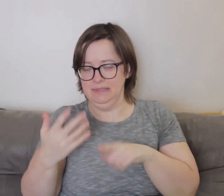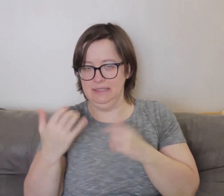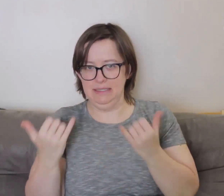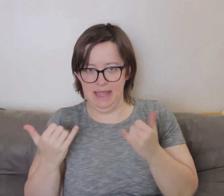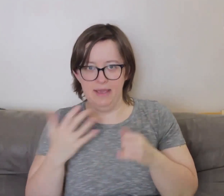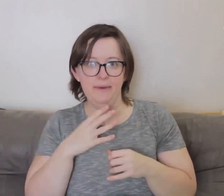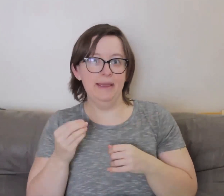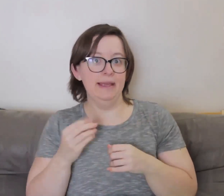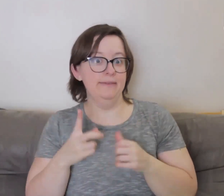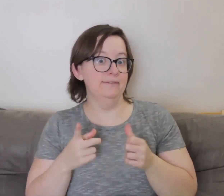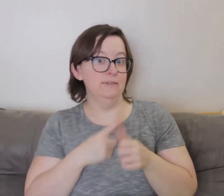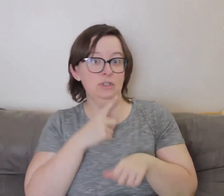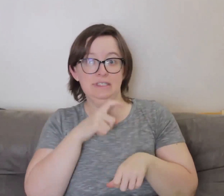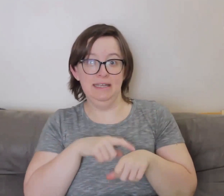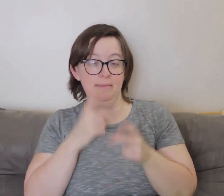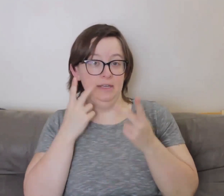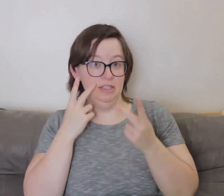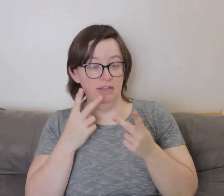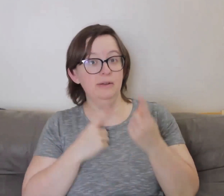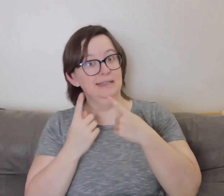So I did actually